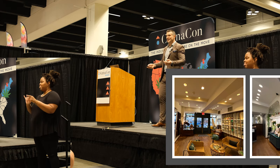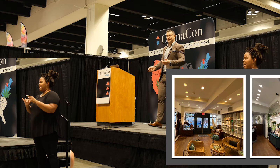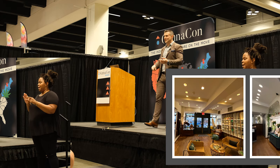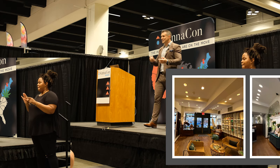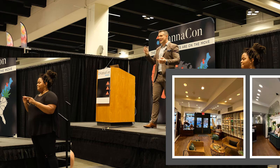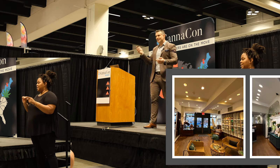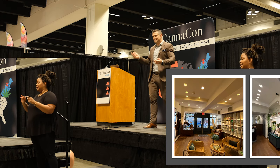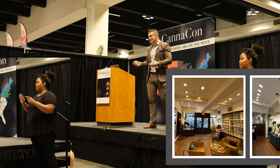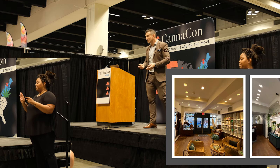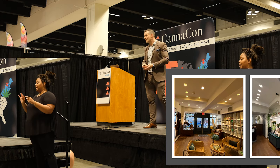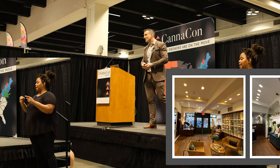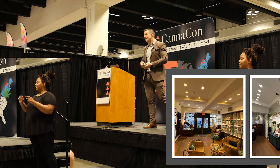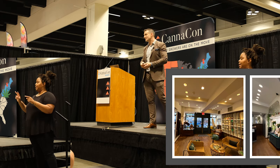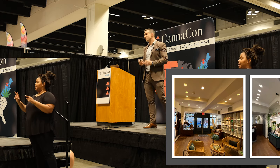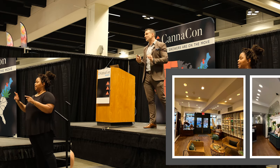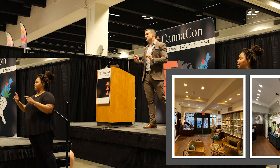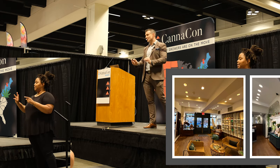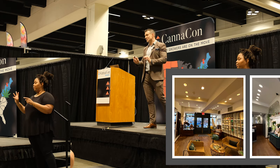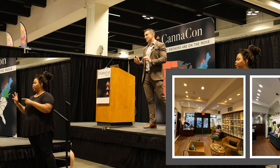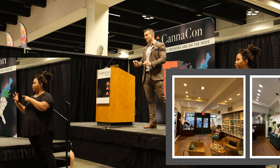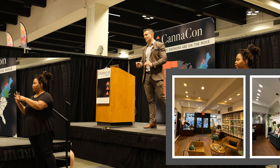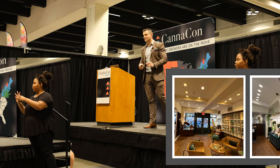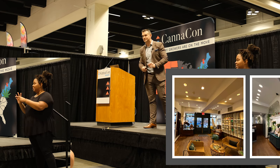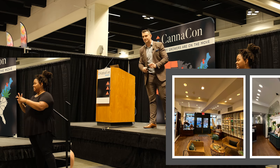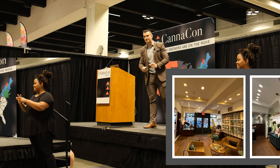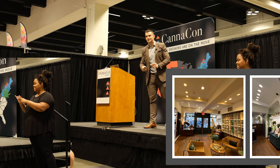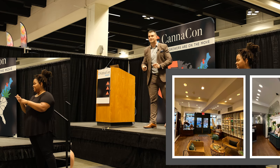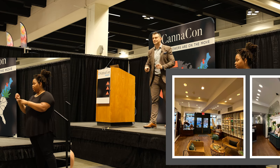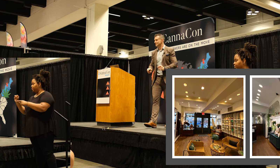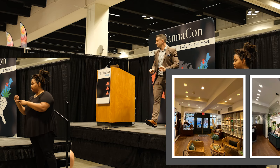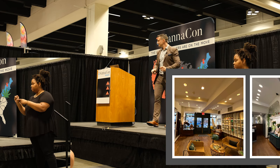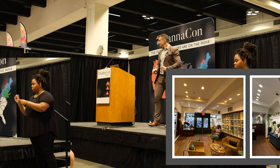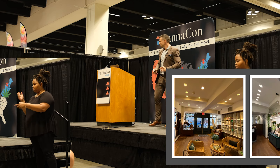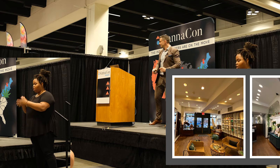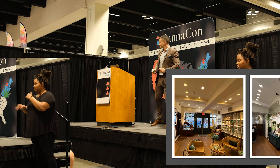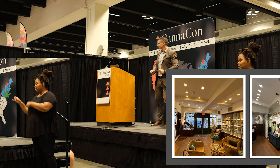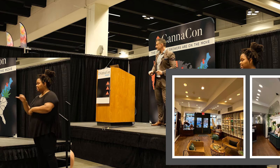So $50,000, $75,000 for the servers alone.